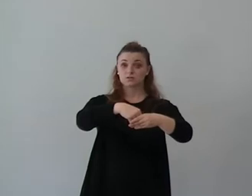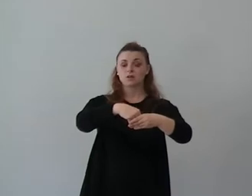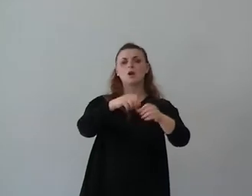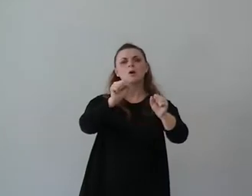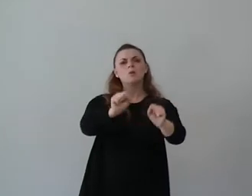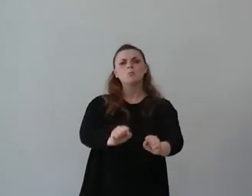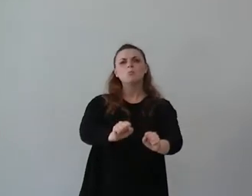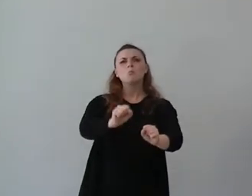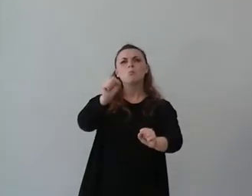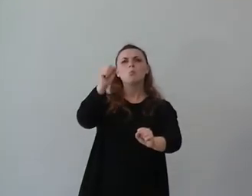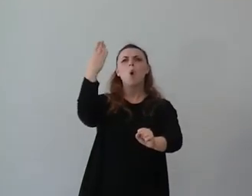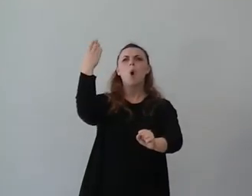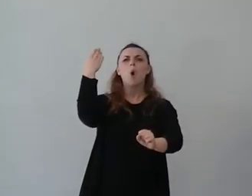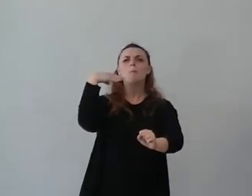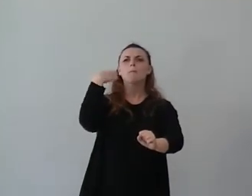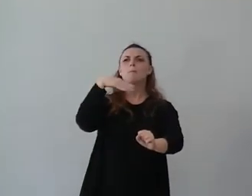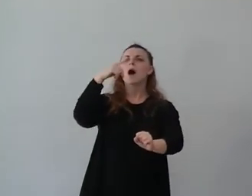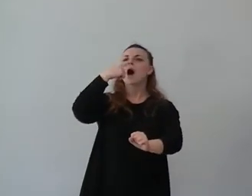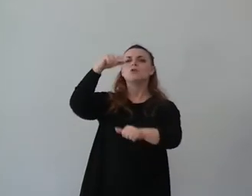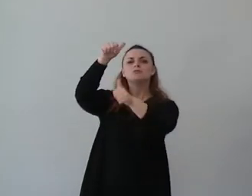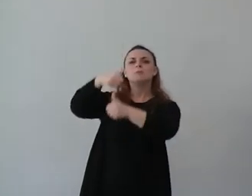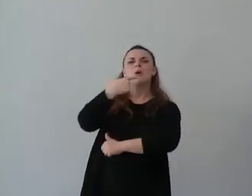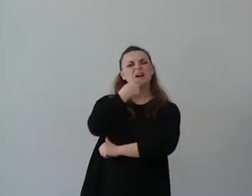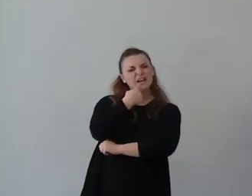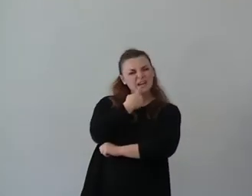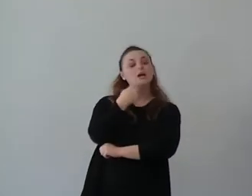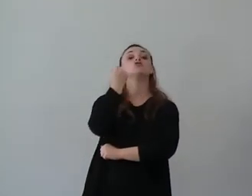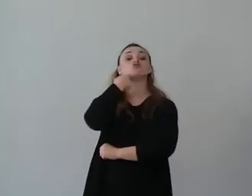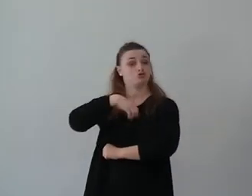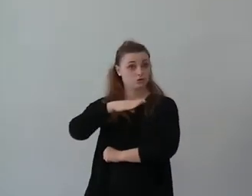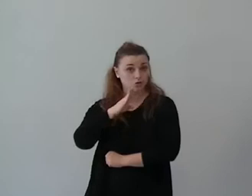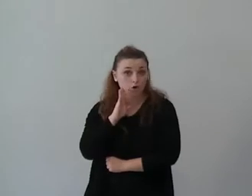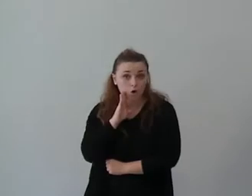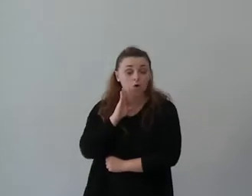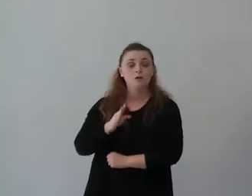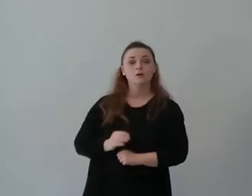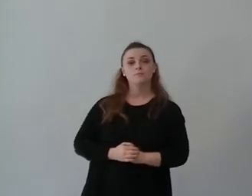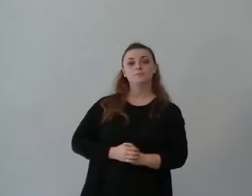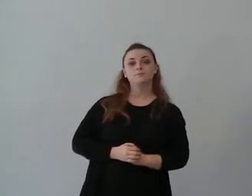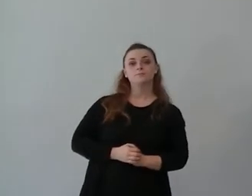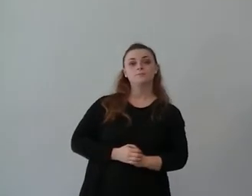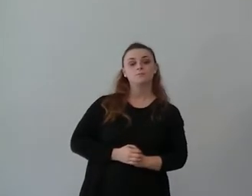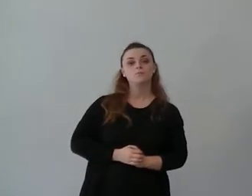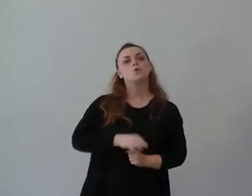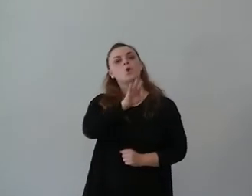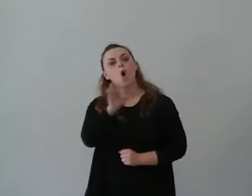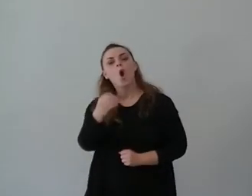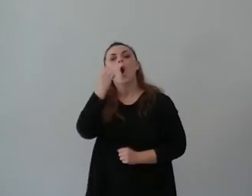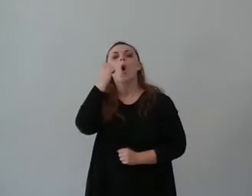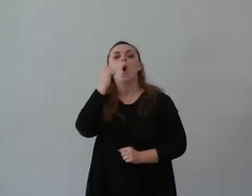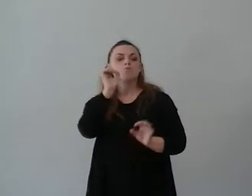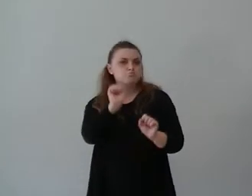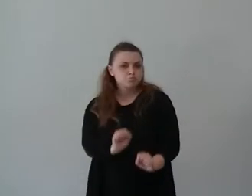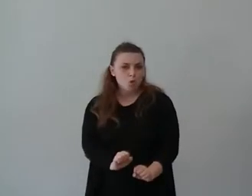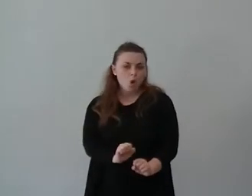essere un genitore. It might be someone who prayed with you when you accepted Christ. Potrebbe essere la persona che ha pregato con